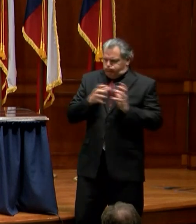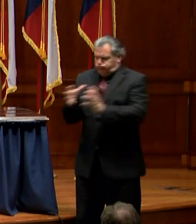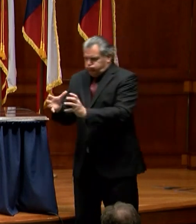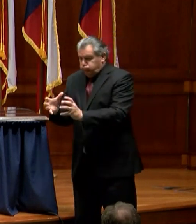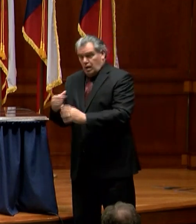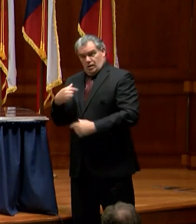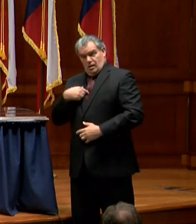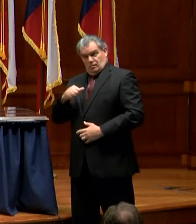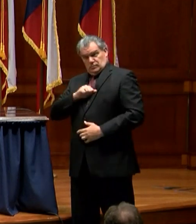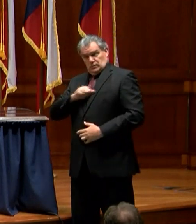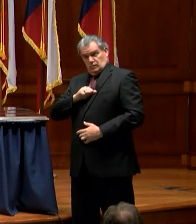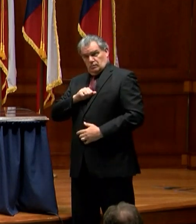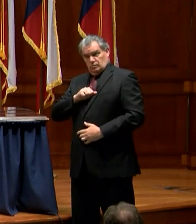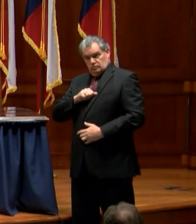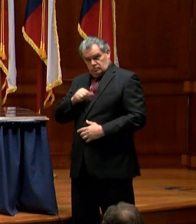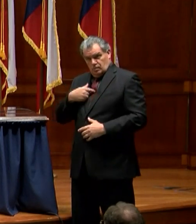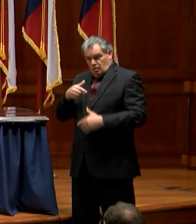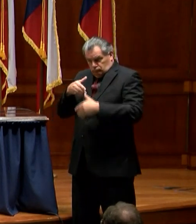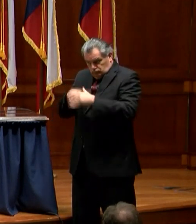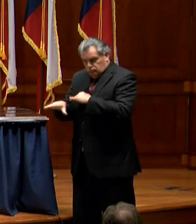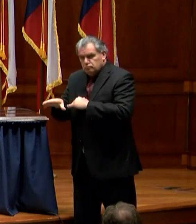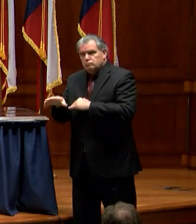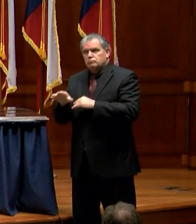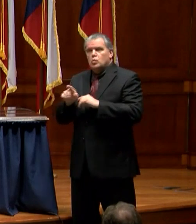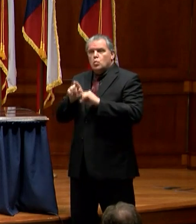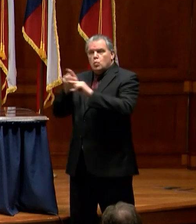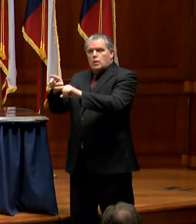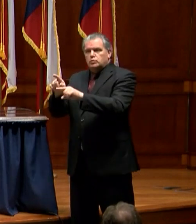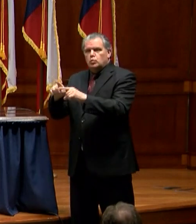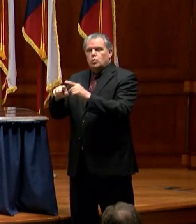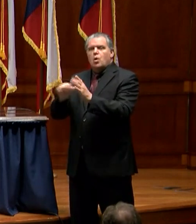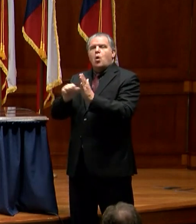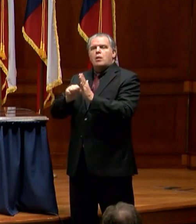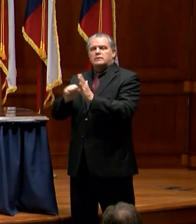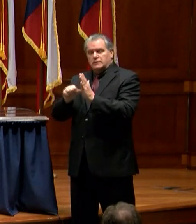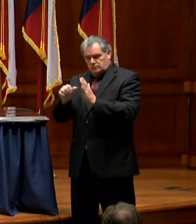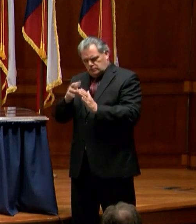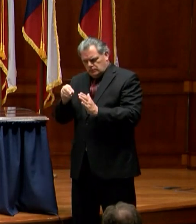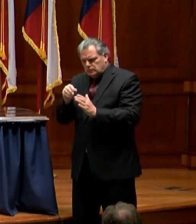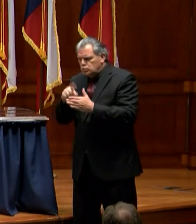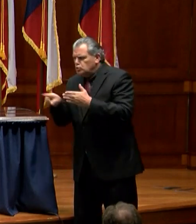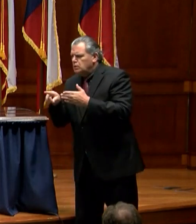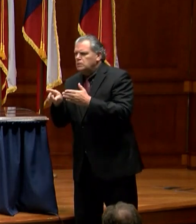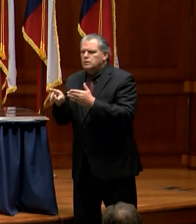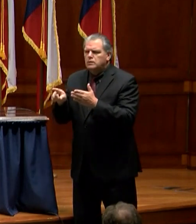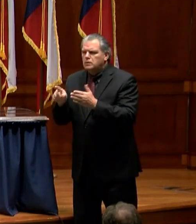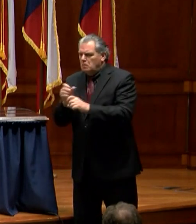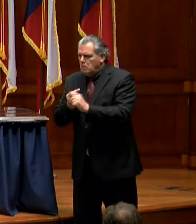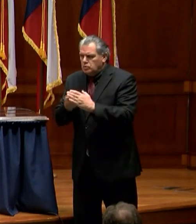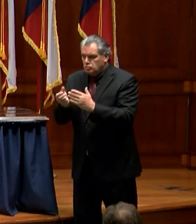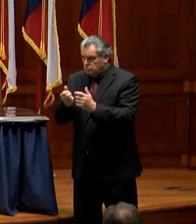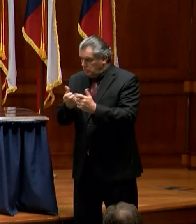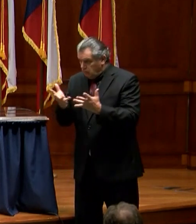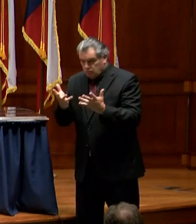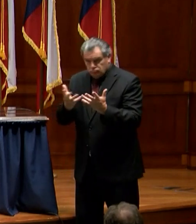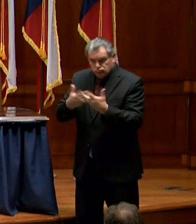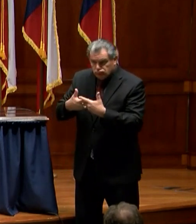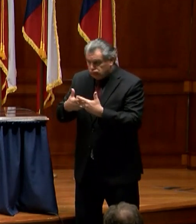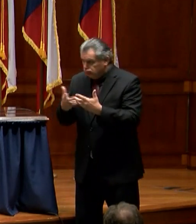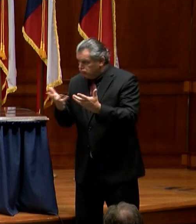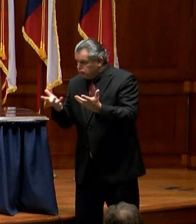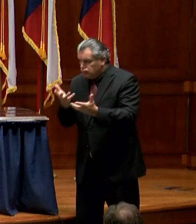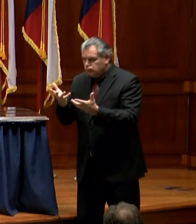team, and I personally went to Arlington, which is where it was located, to make sure that everything was being done.